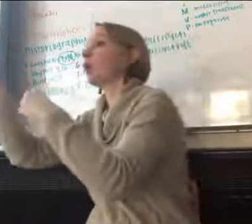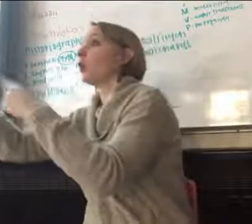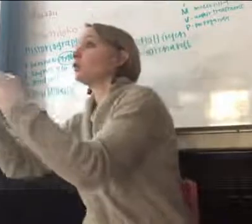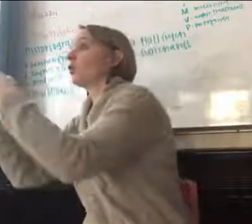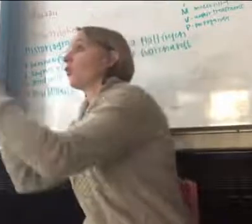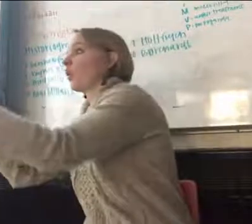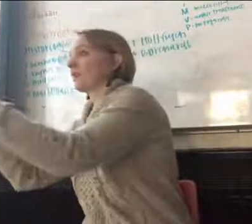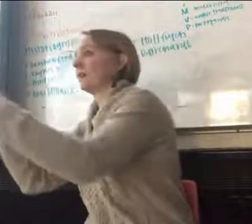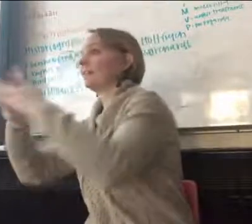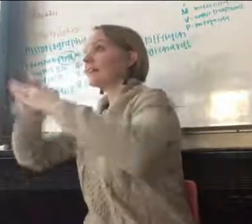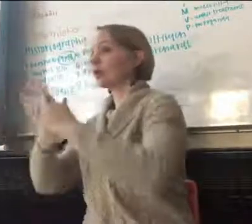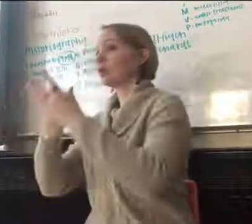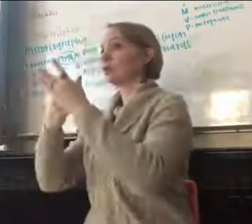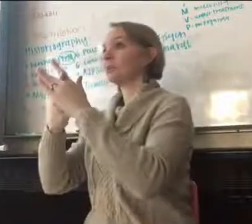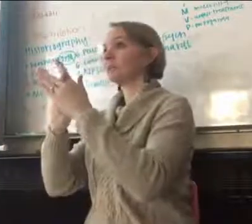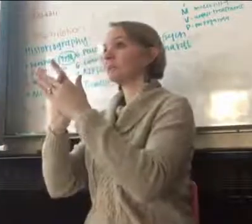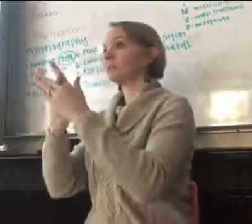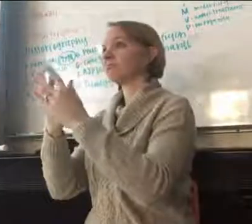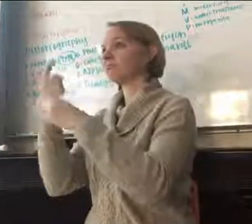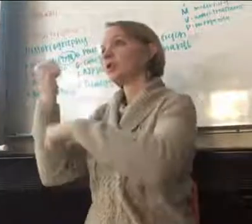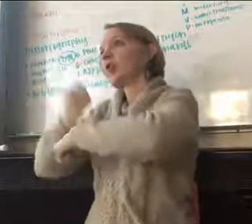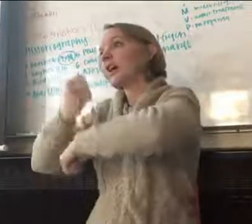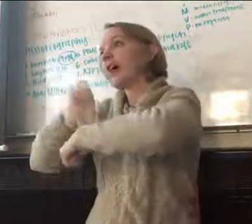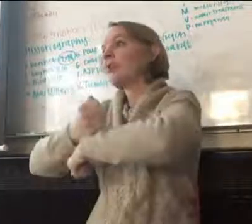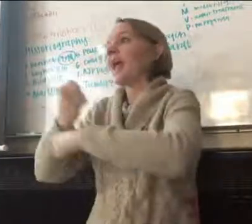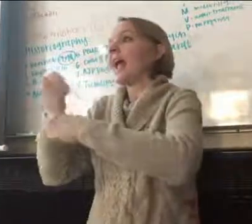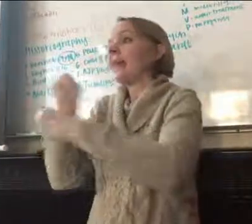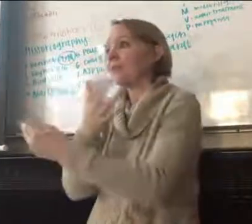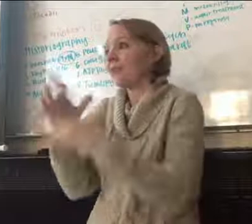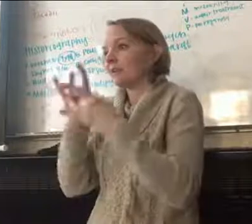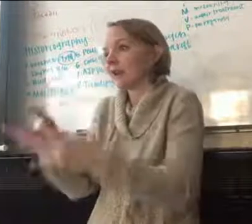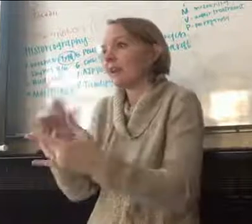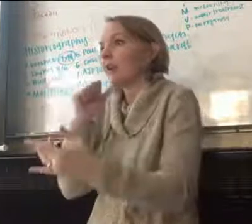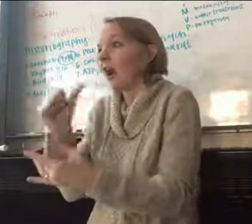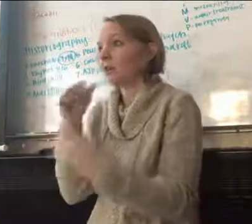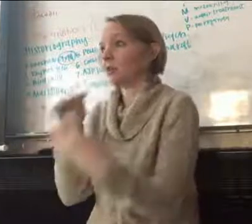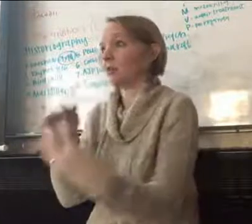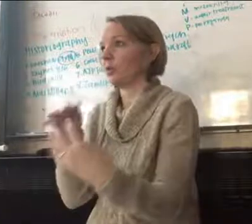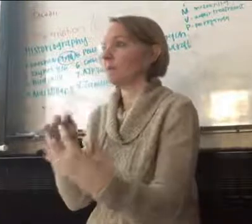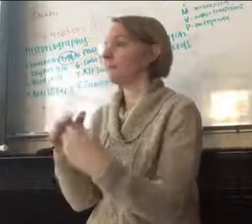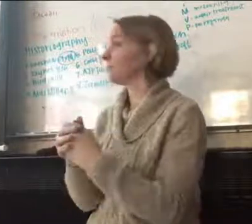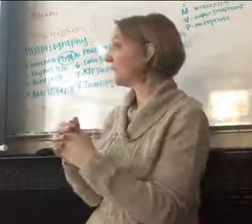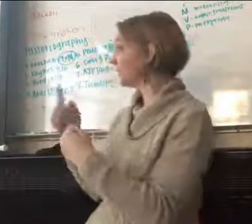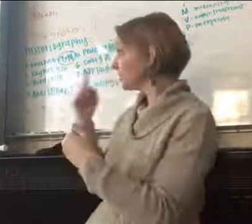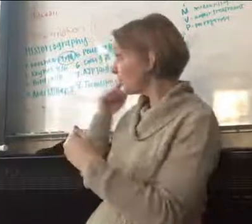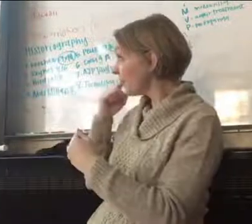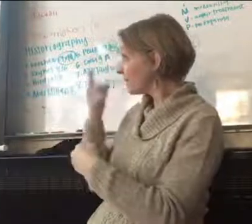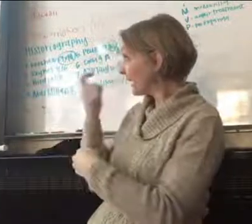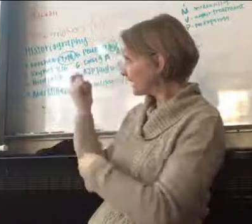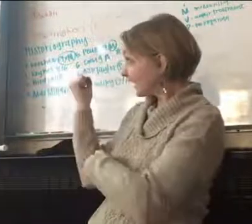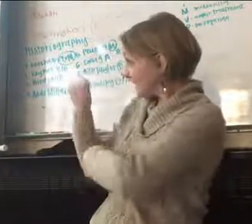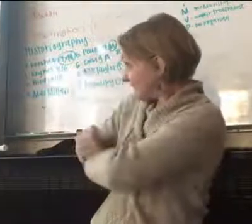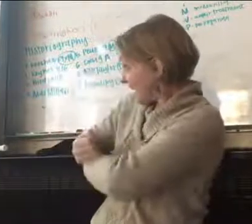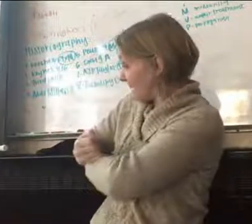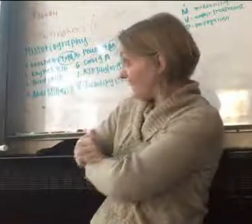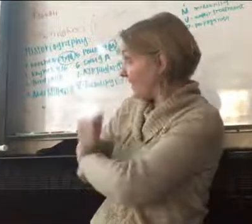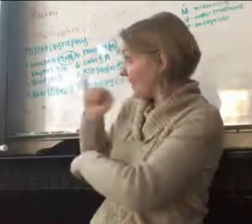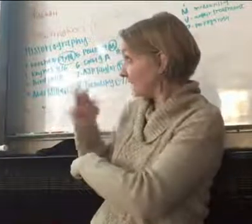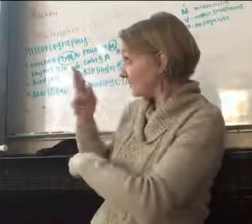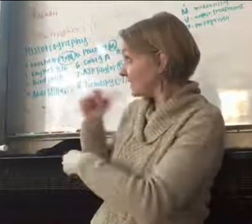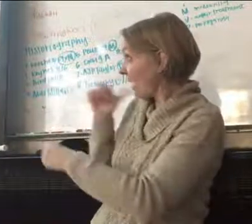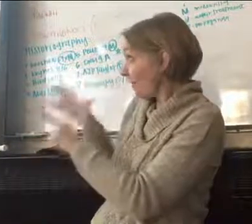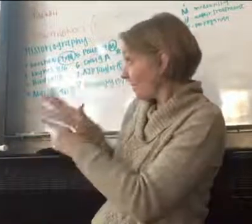these unimportant positions. Do you think that because they disbanded the baseball, it's not as popular as it is